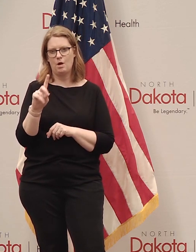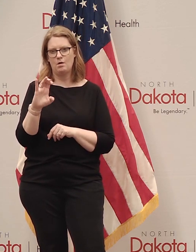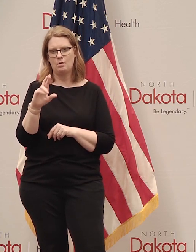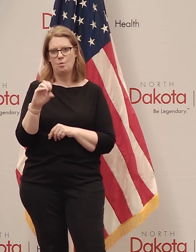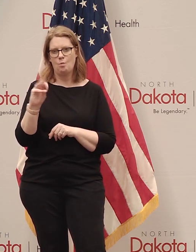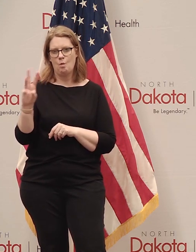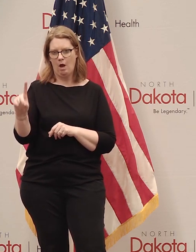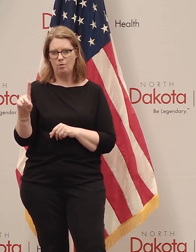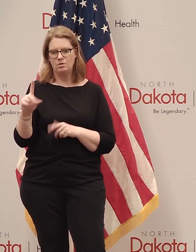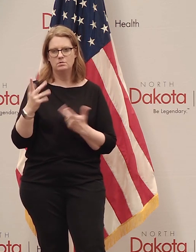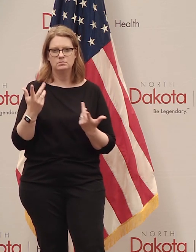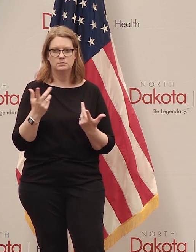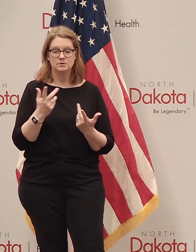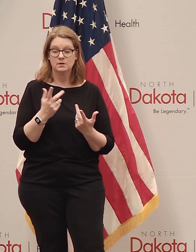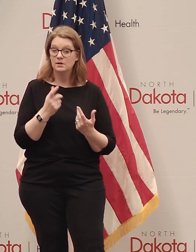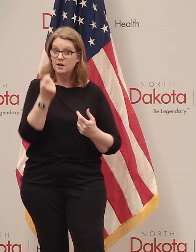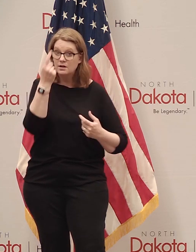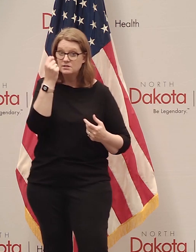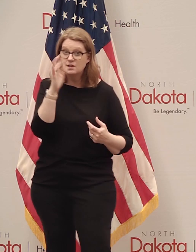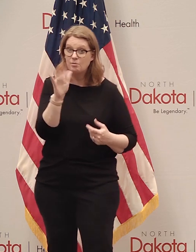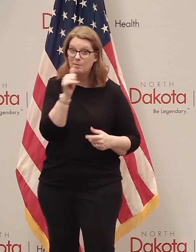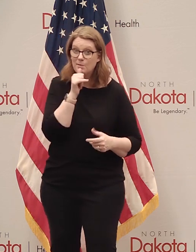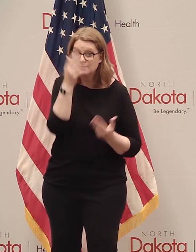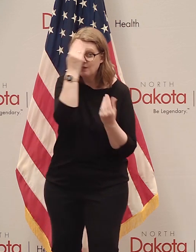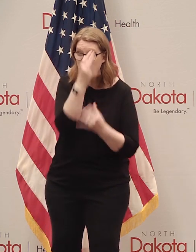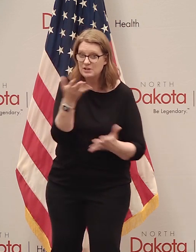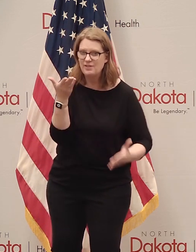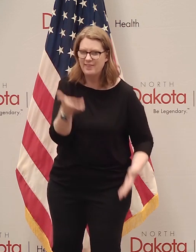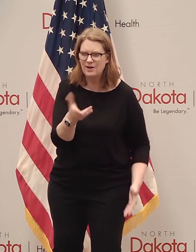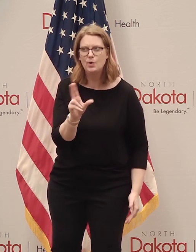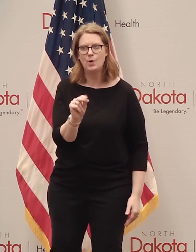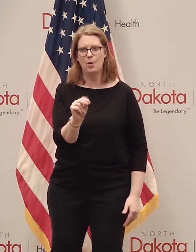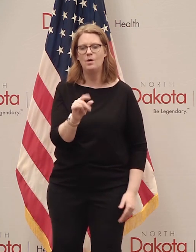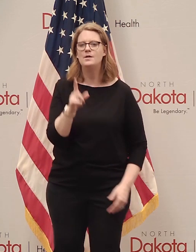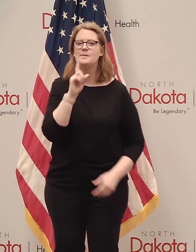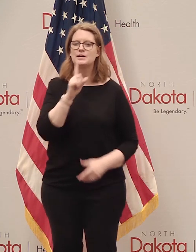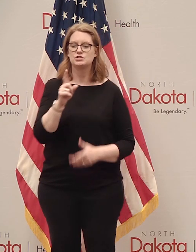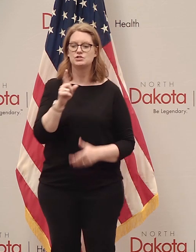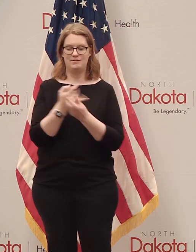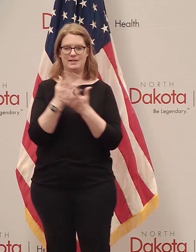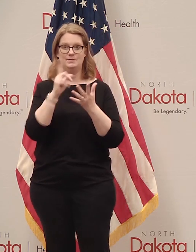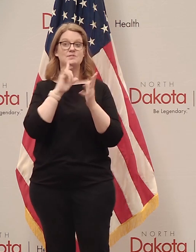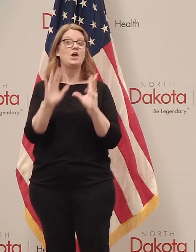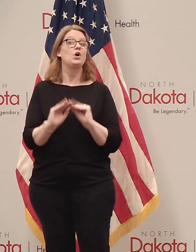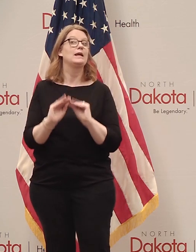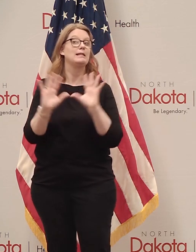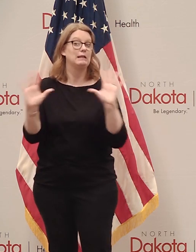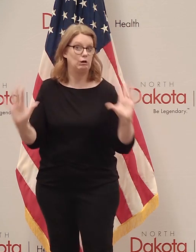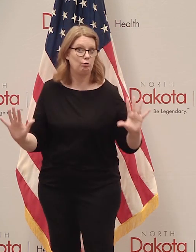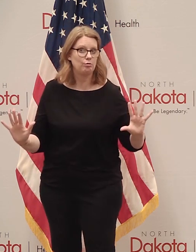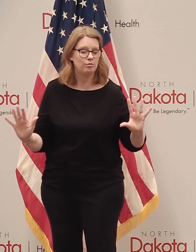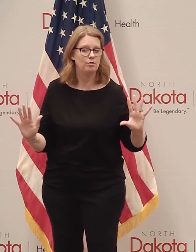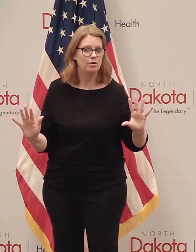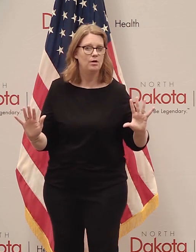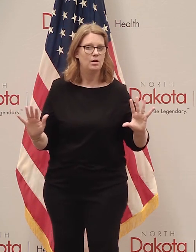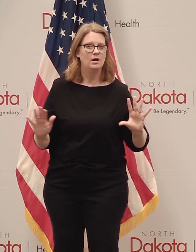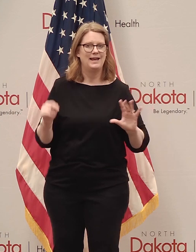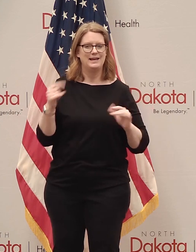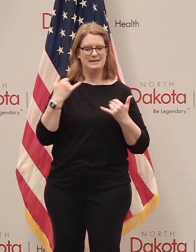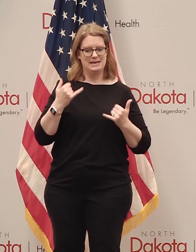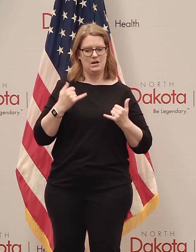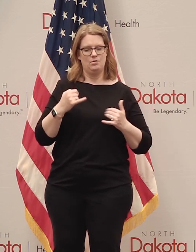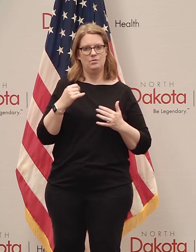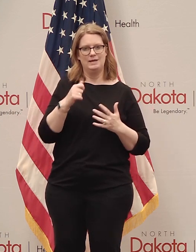again, not using anybody's personal data, but they were using that, and we make sure that we got those disclosures, and we've got those, I think, fixed in